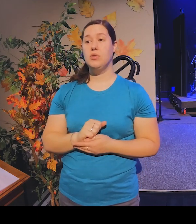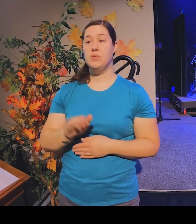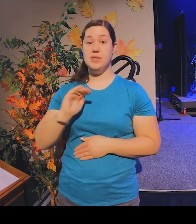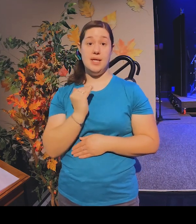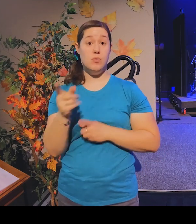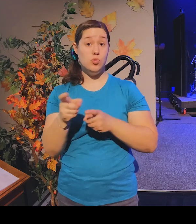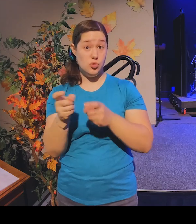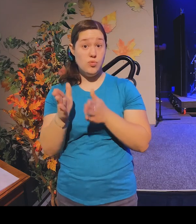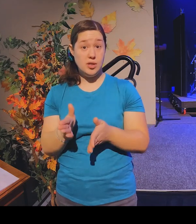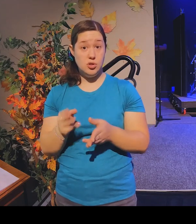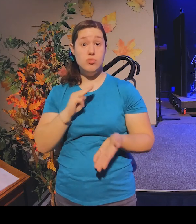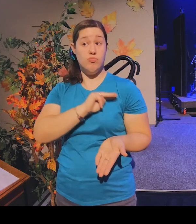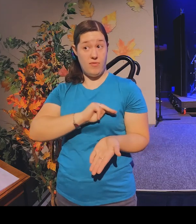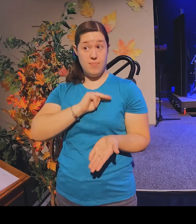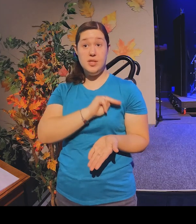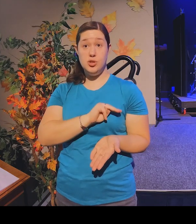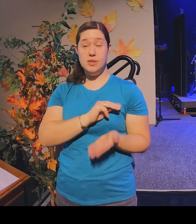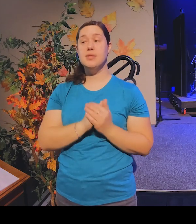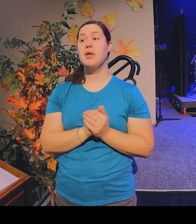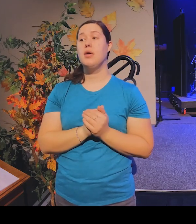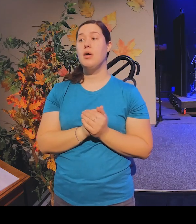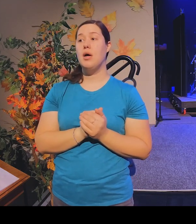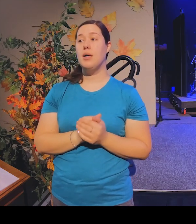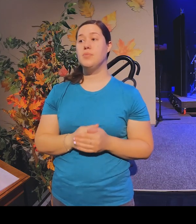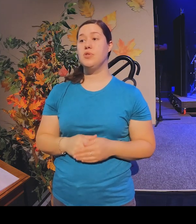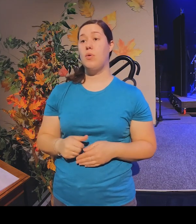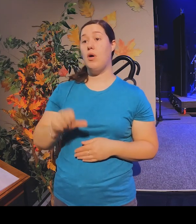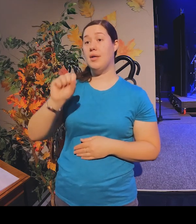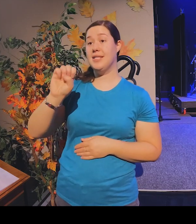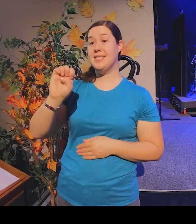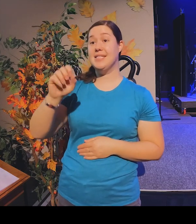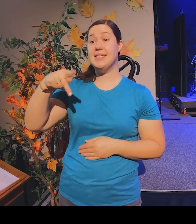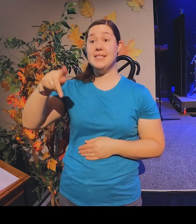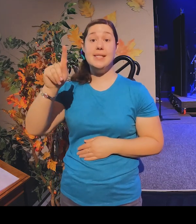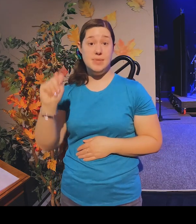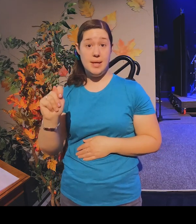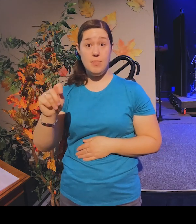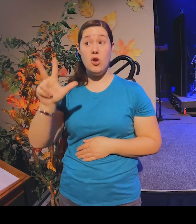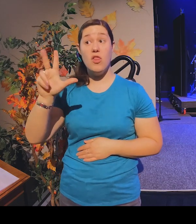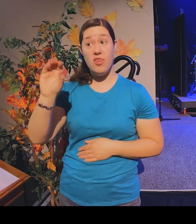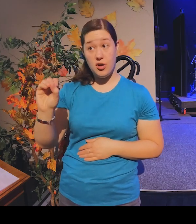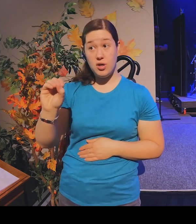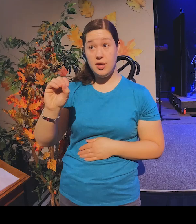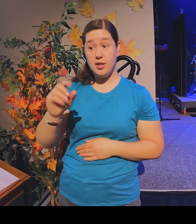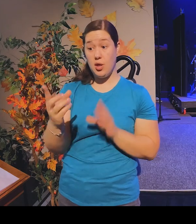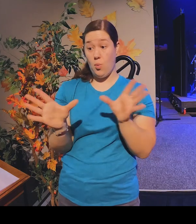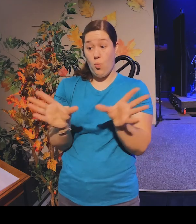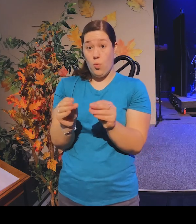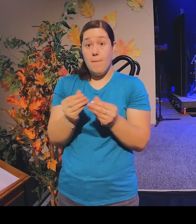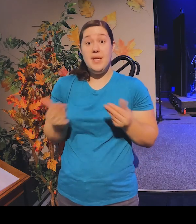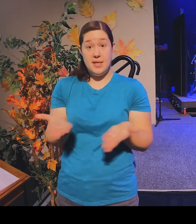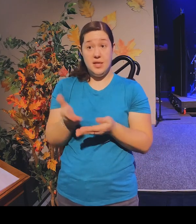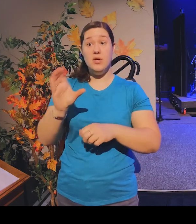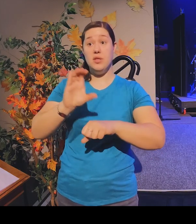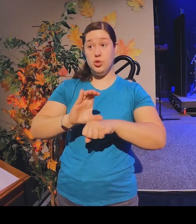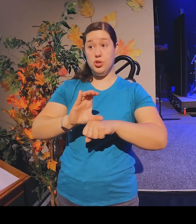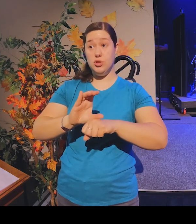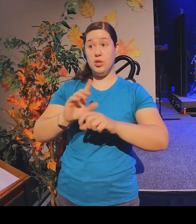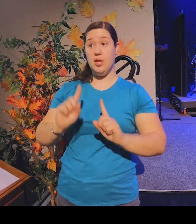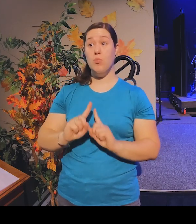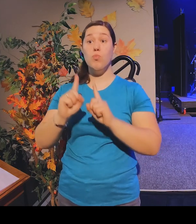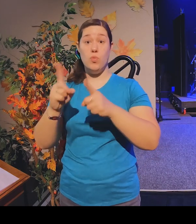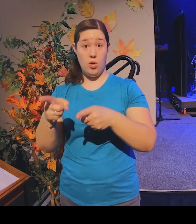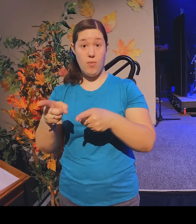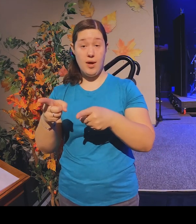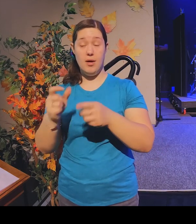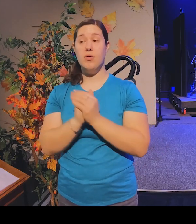September 30th, we'll meet here at the church at 10:30 and then go out to the area. It'll just be a great cookout and a fantastic time for fellowship. So